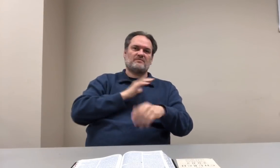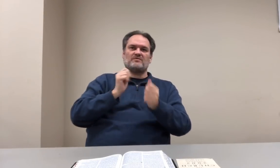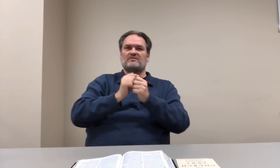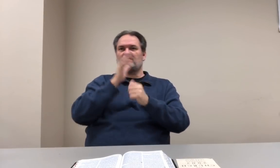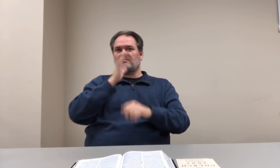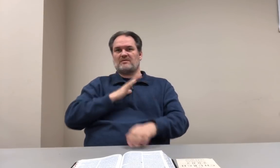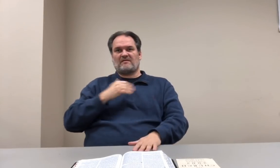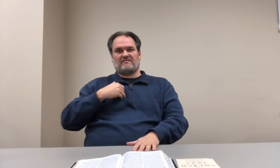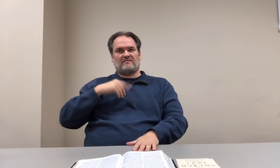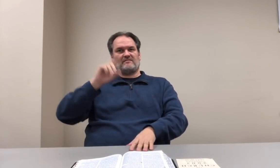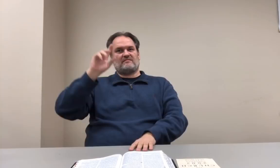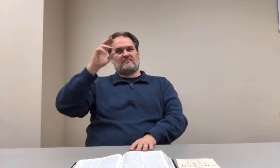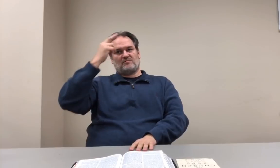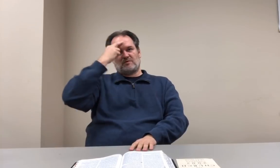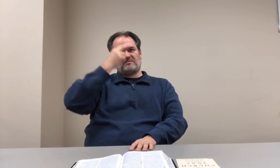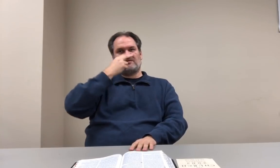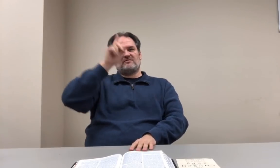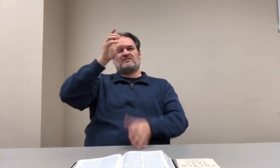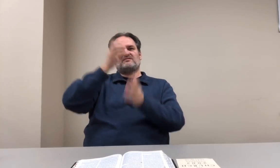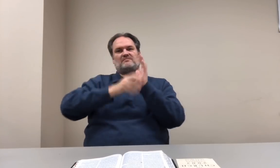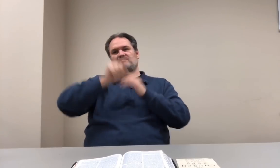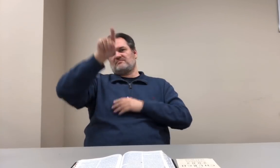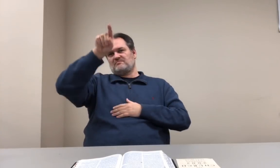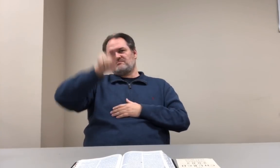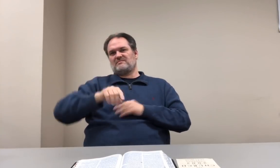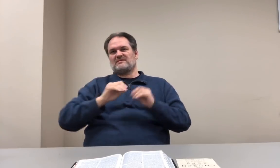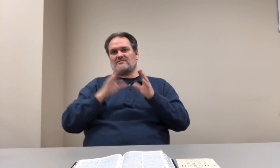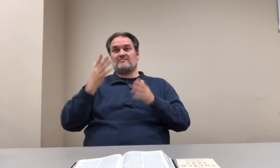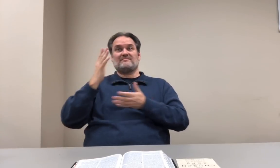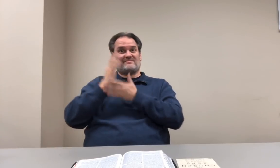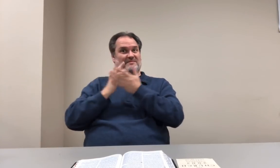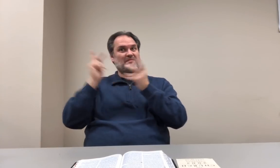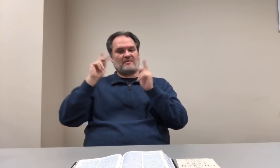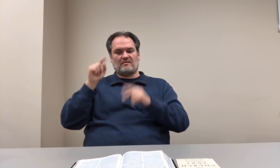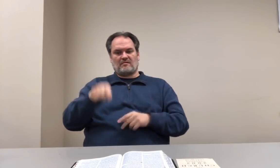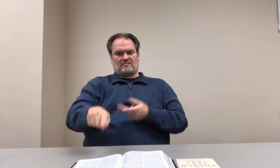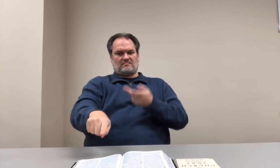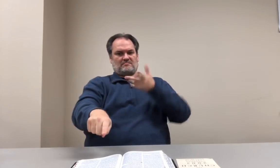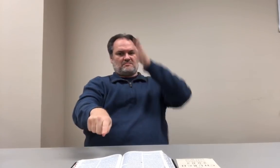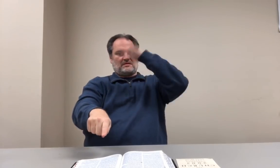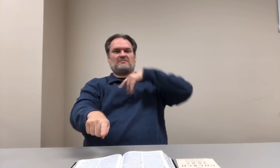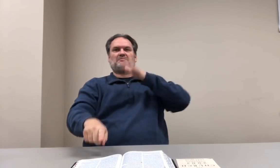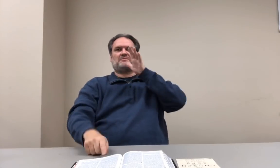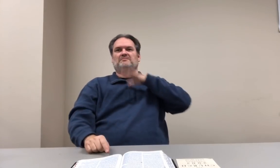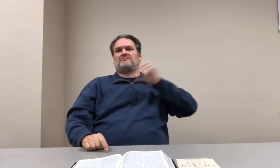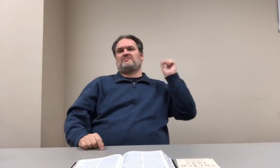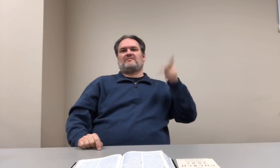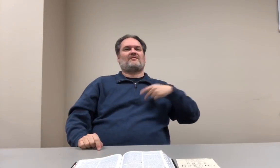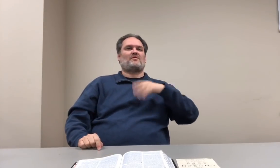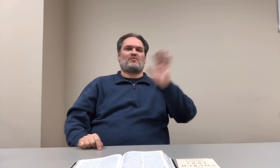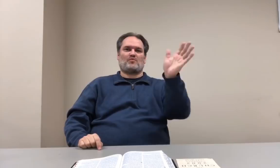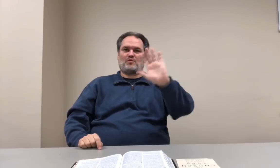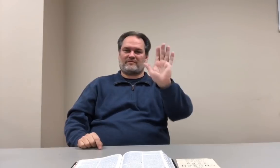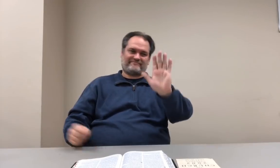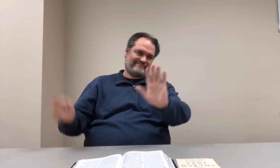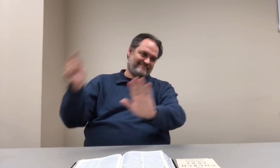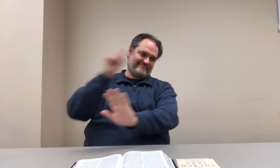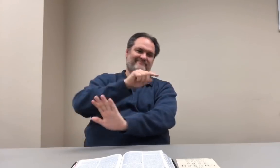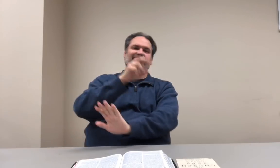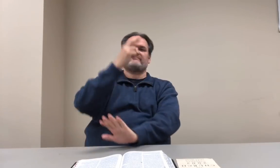immutable, He would not be God. And so when you think about this, if God were mutable, that would